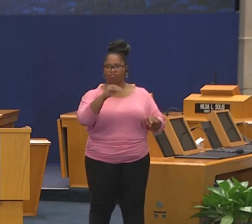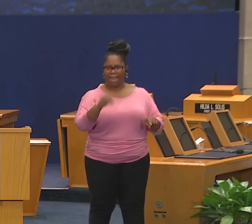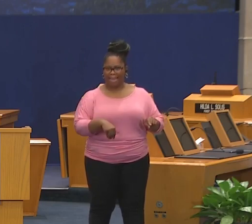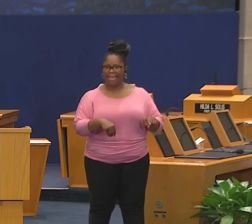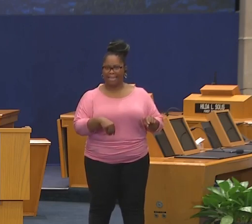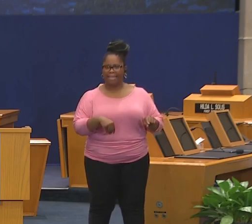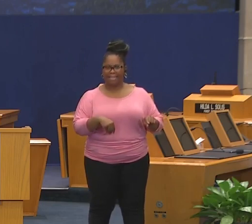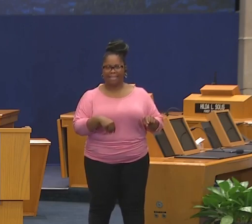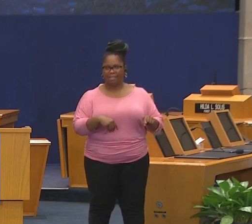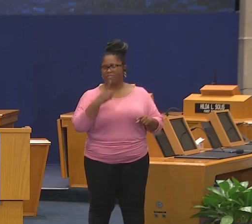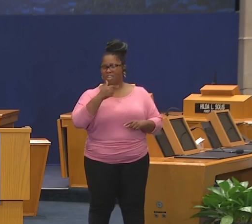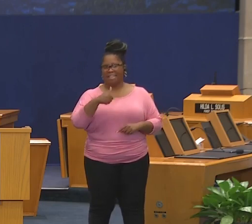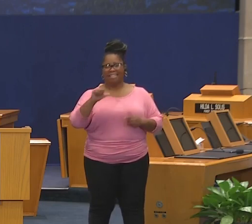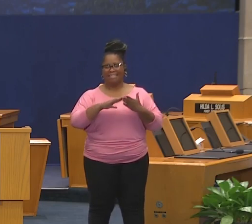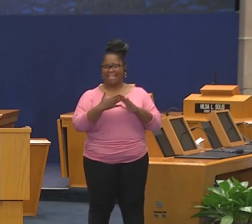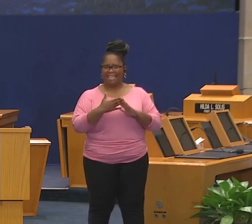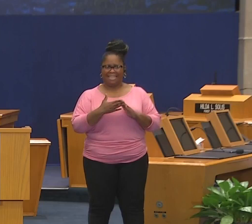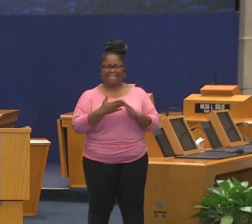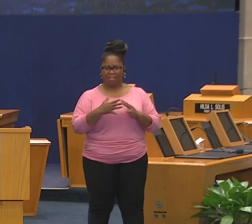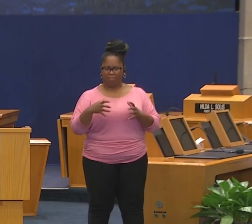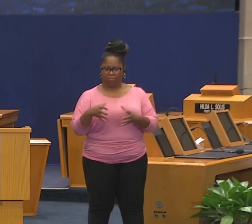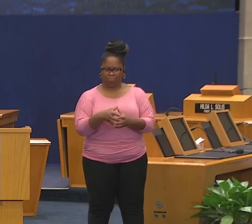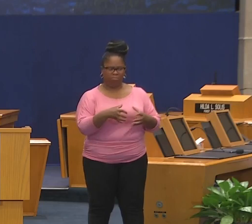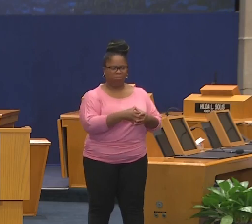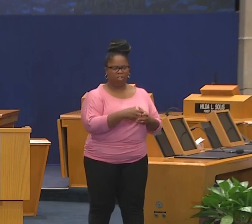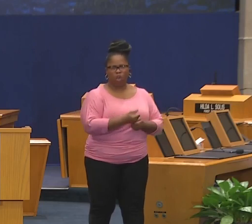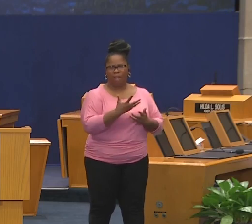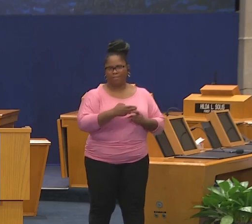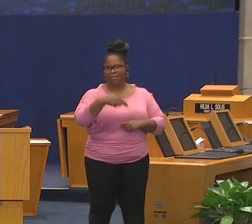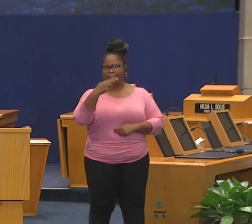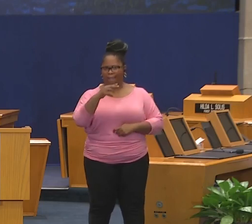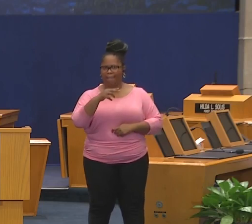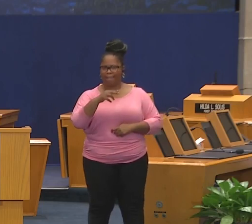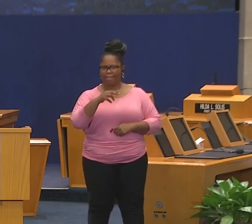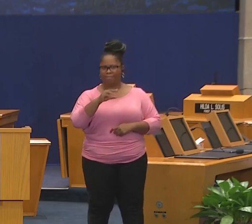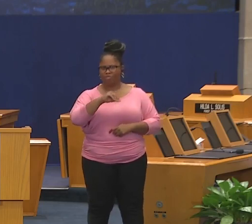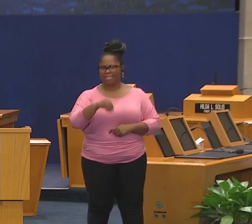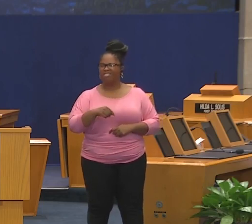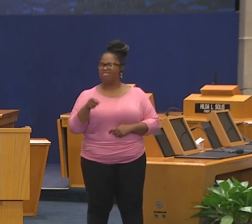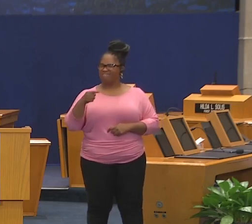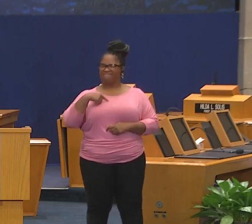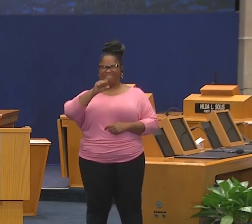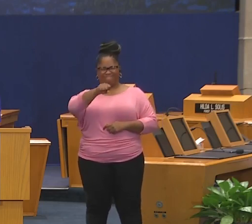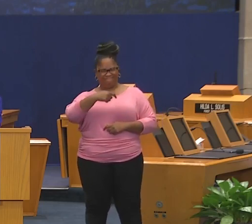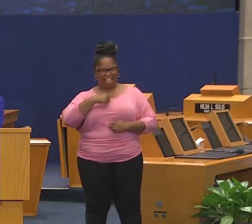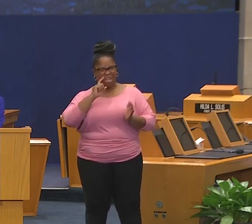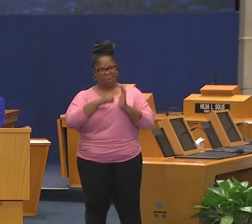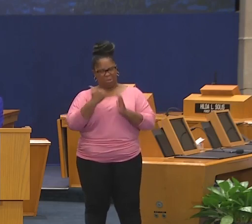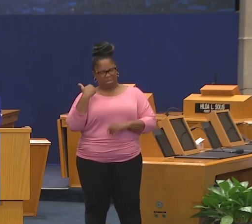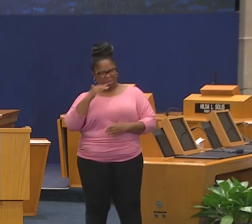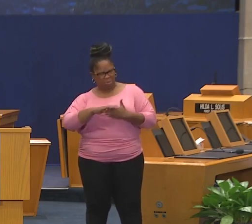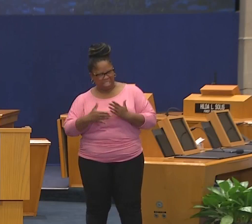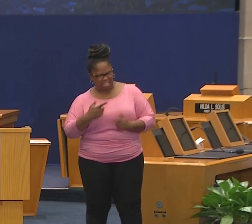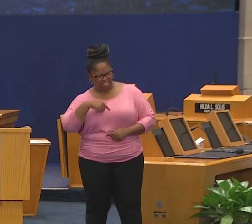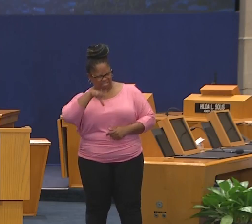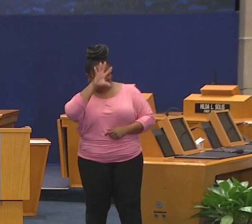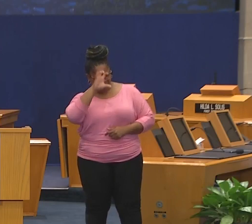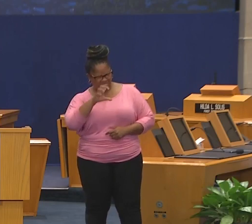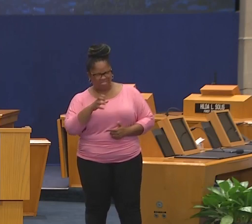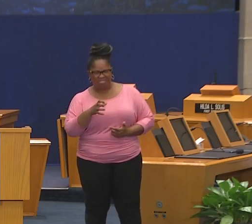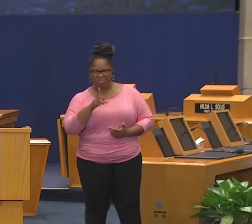one of our cities or towns. So, but I appreciate that because I had noticed the same thing over the weekend and was like, what, this seems so